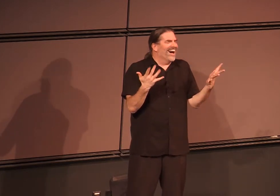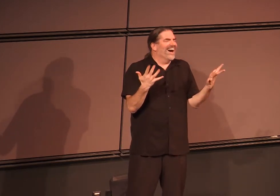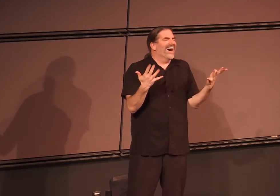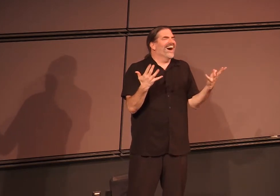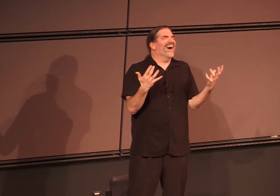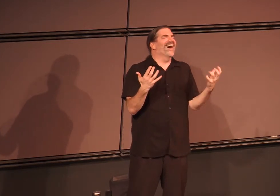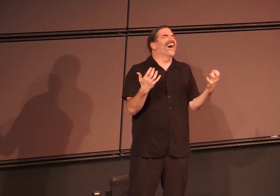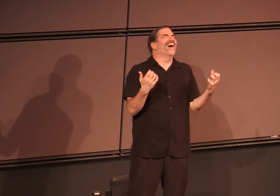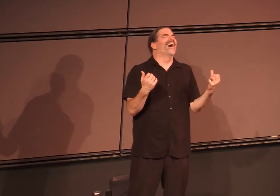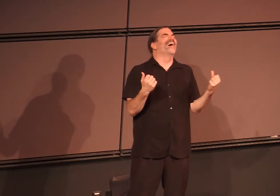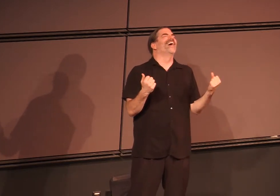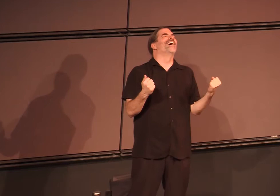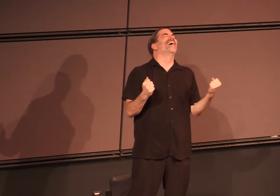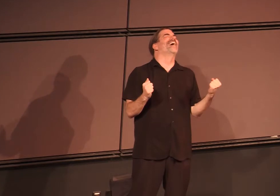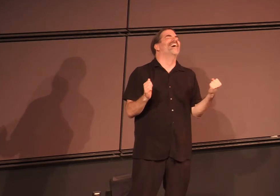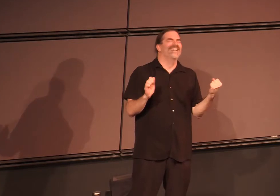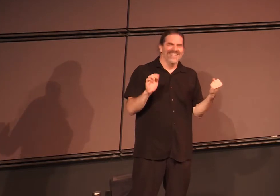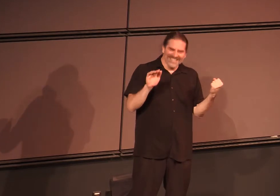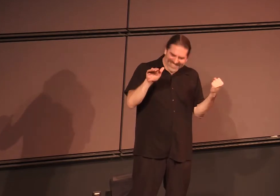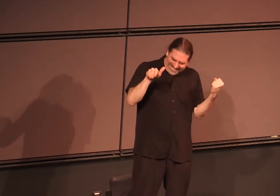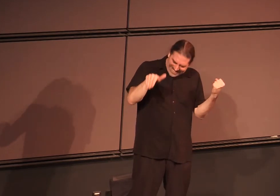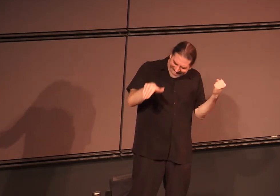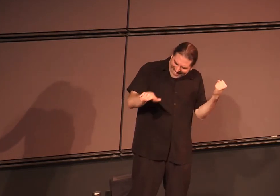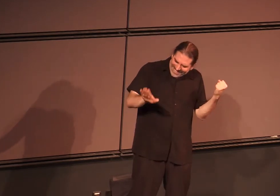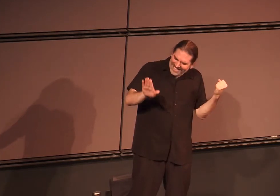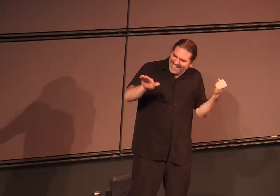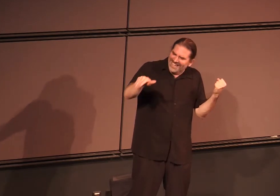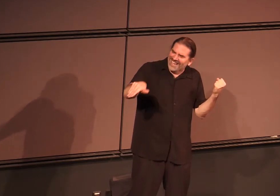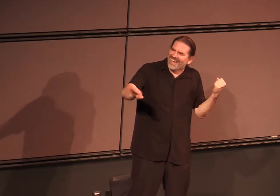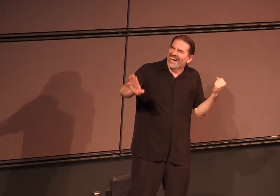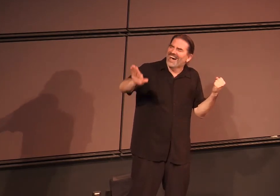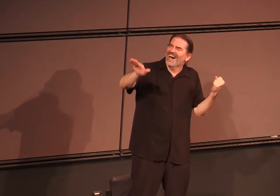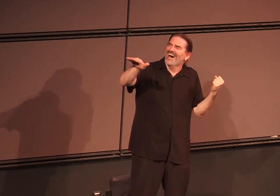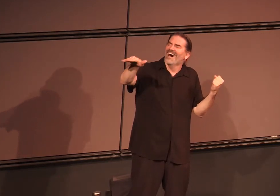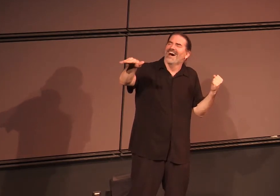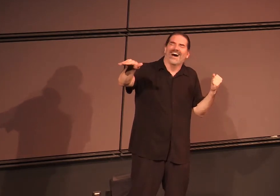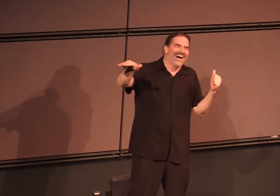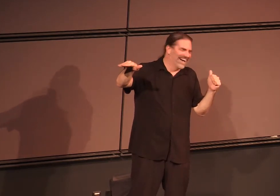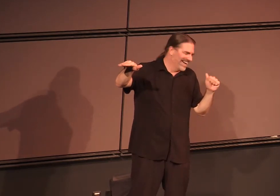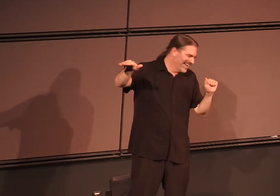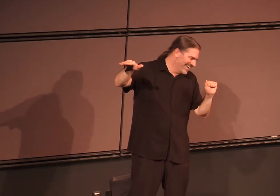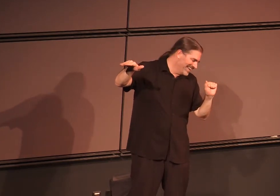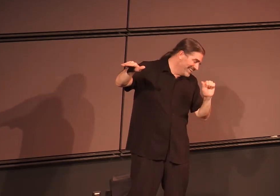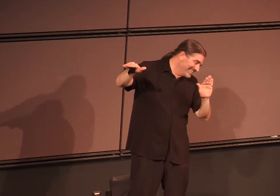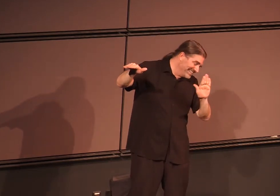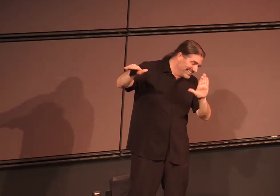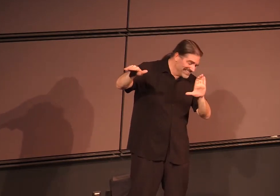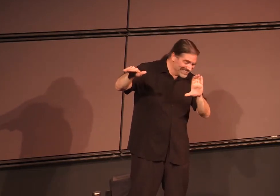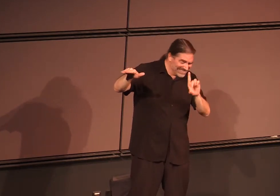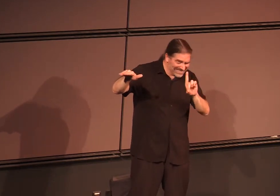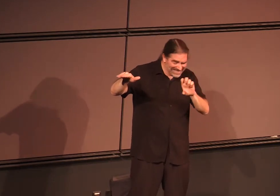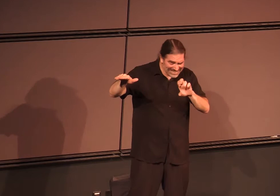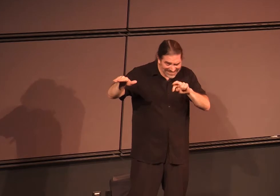A beginning, a sign language hill, a finger-spelled